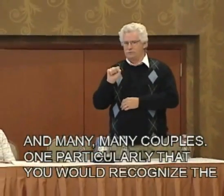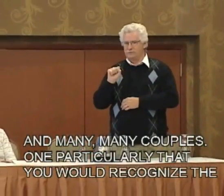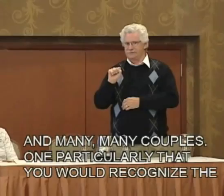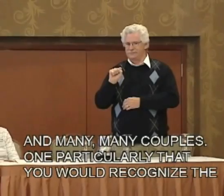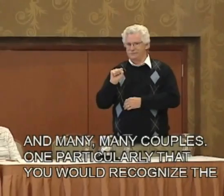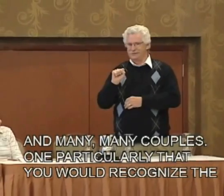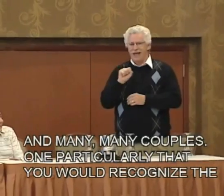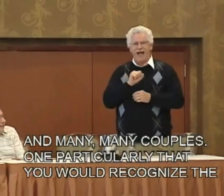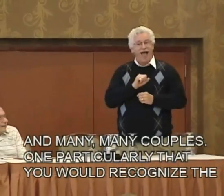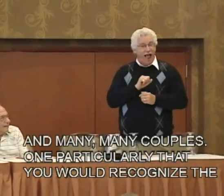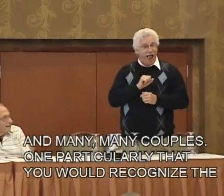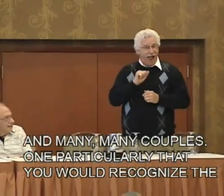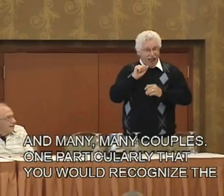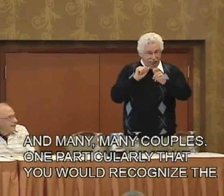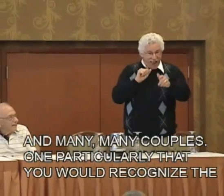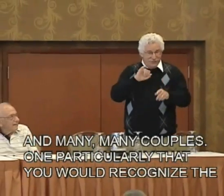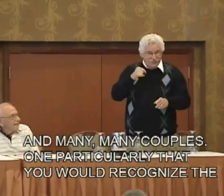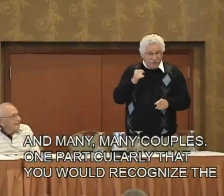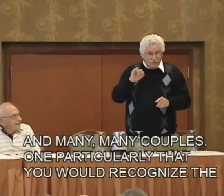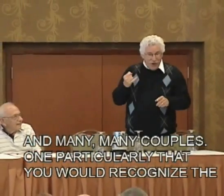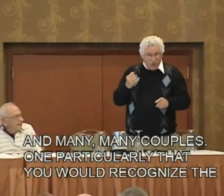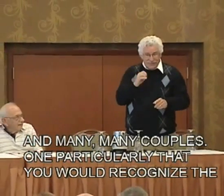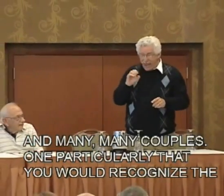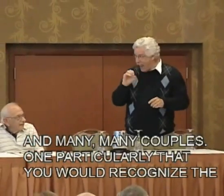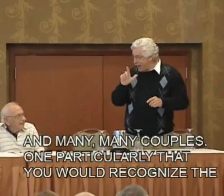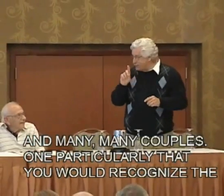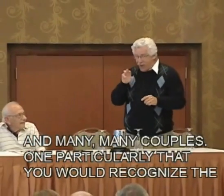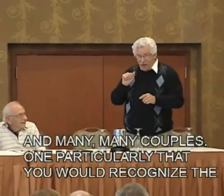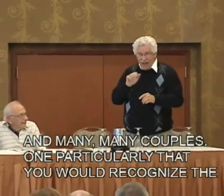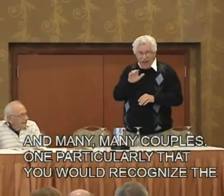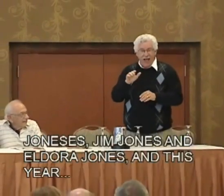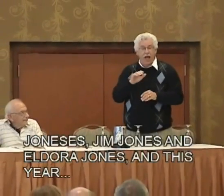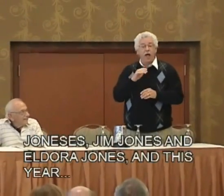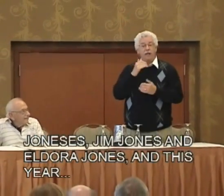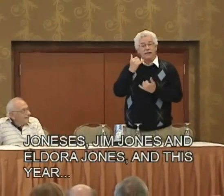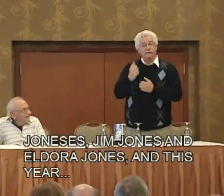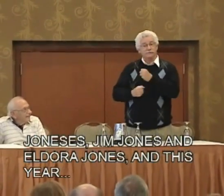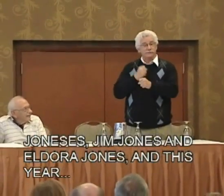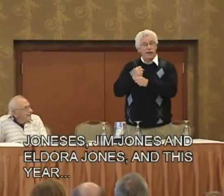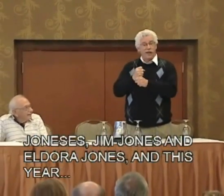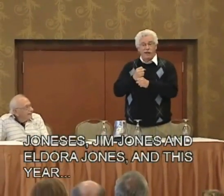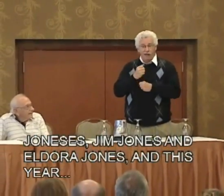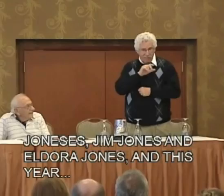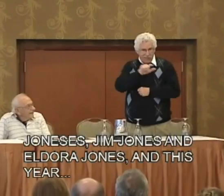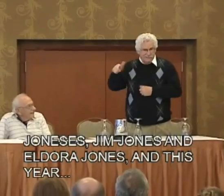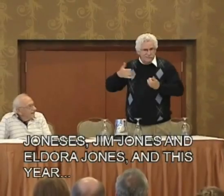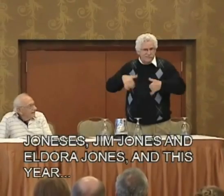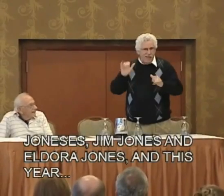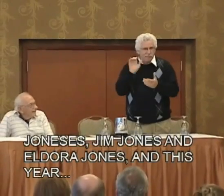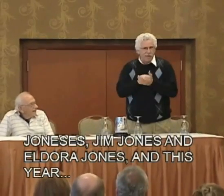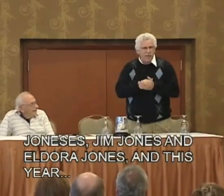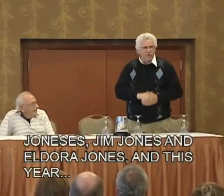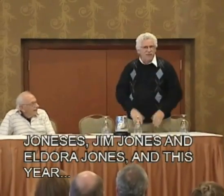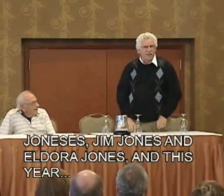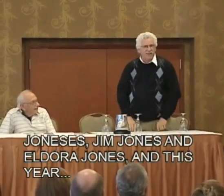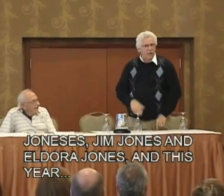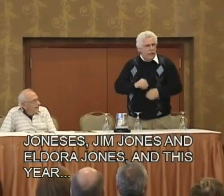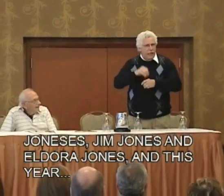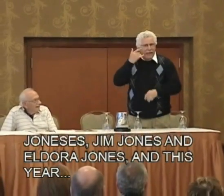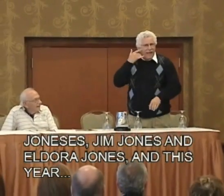one particularly they recognize is the Joneses Jim Jones and Eldora Jones and this year you know